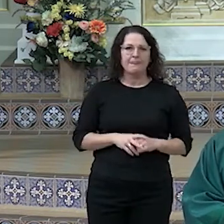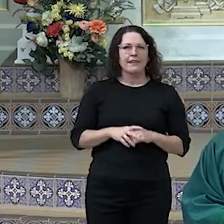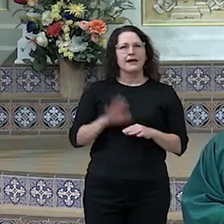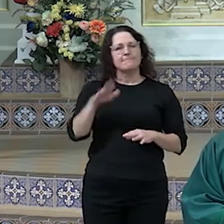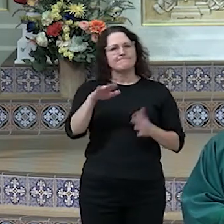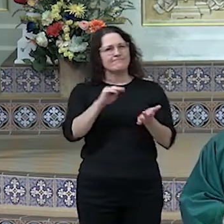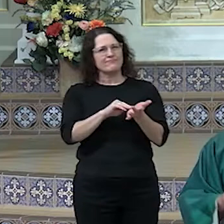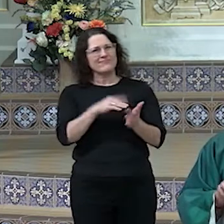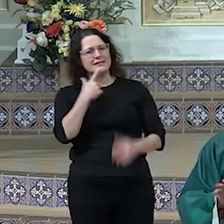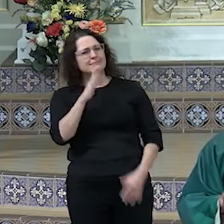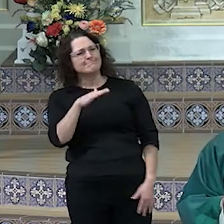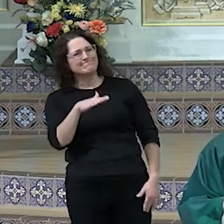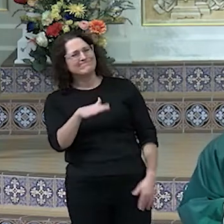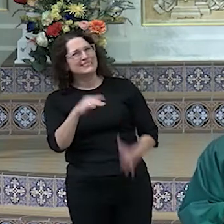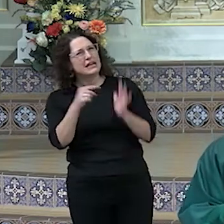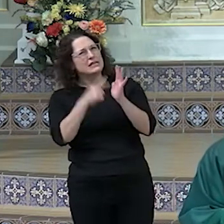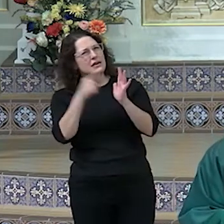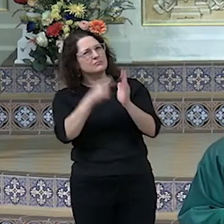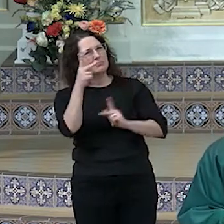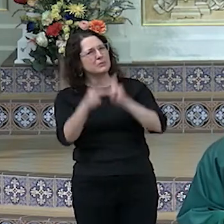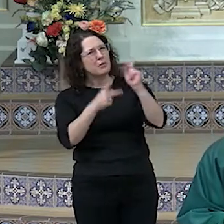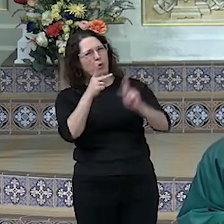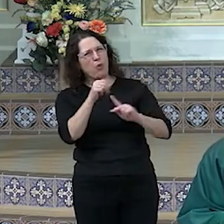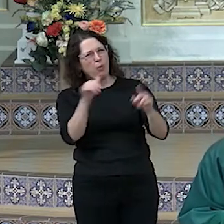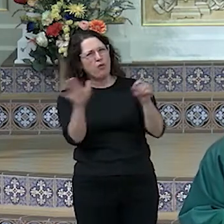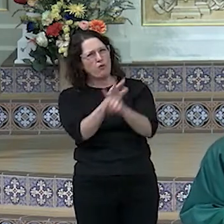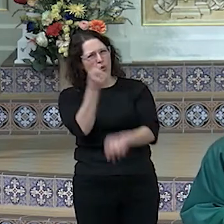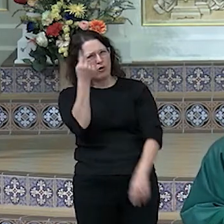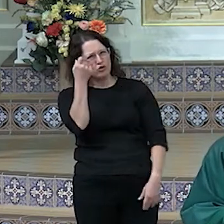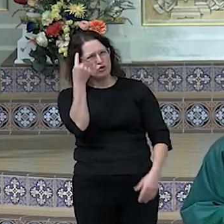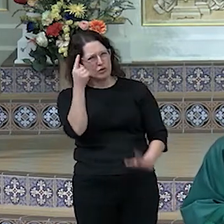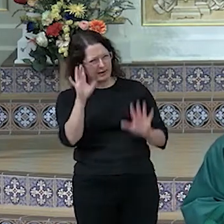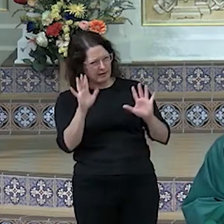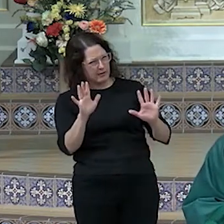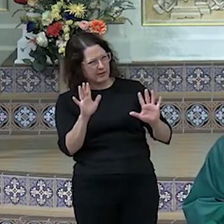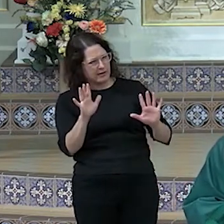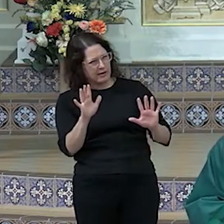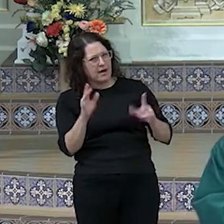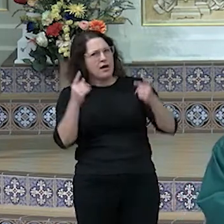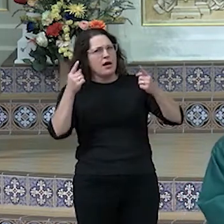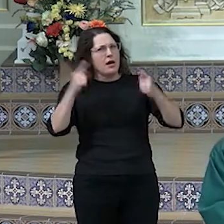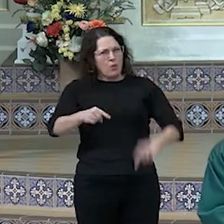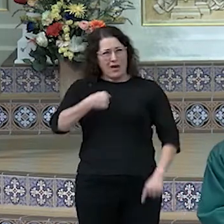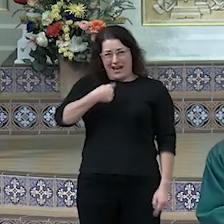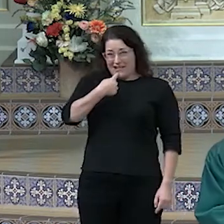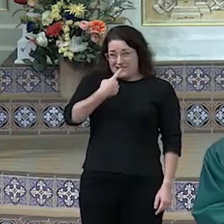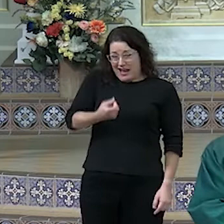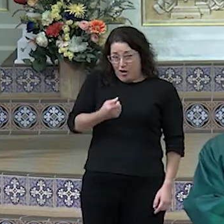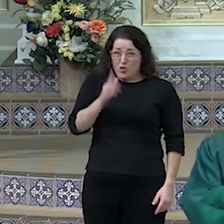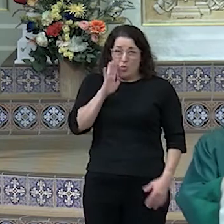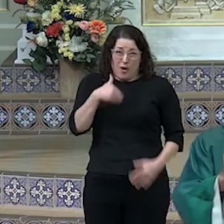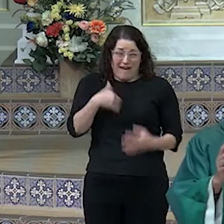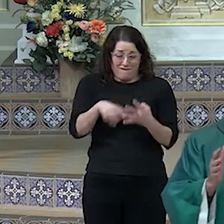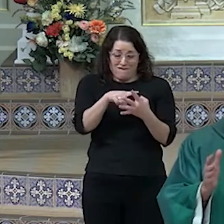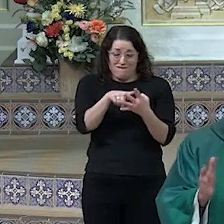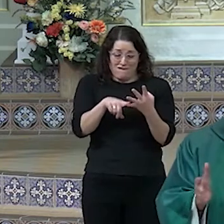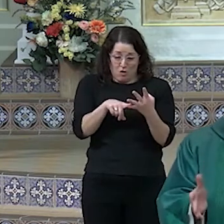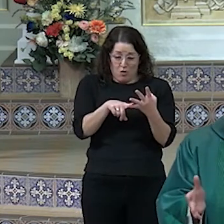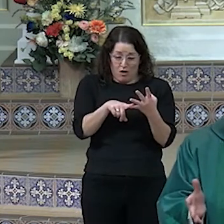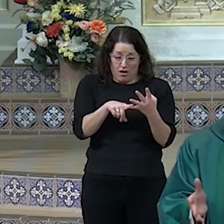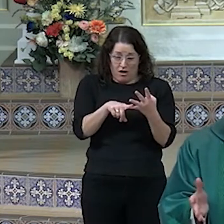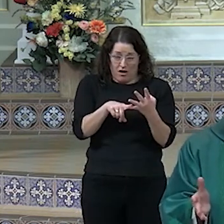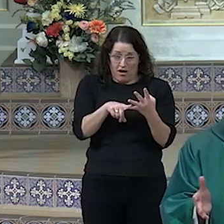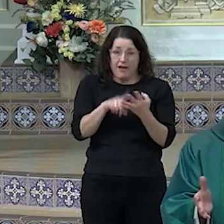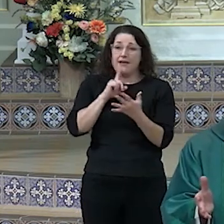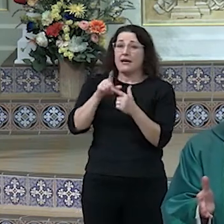who said, you know, sometimes people don't quite get this clear, but when I said we would have 4, and then a